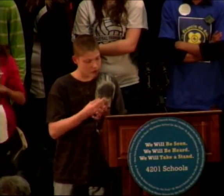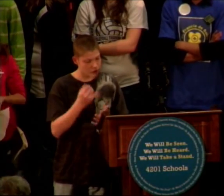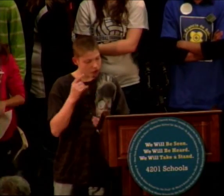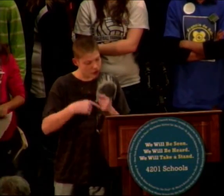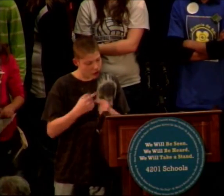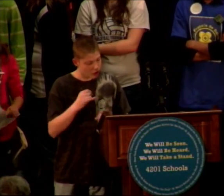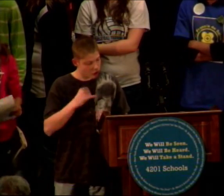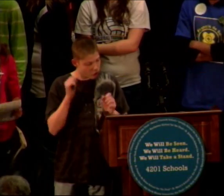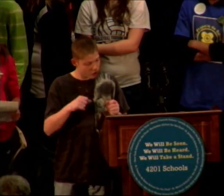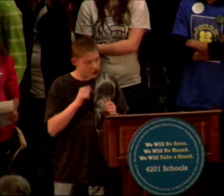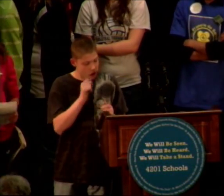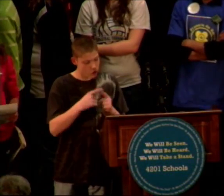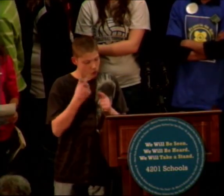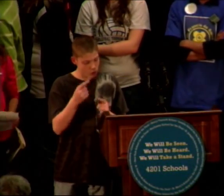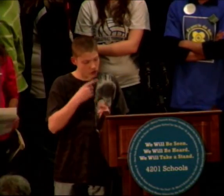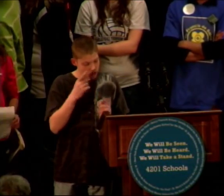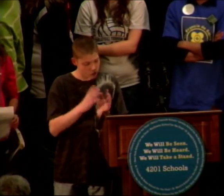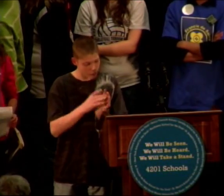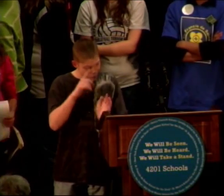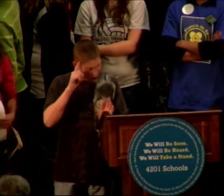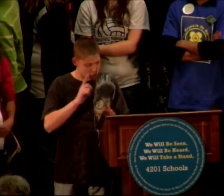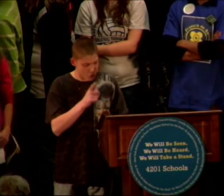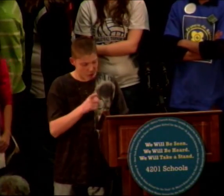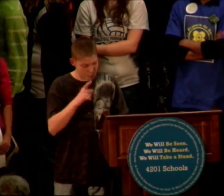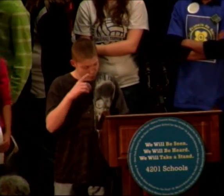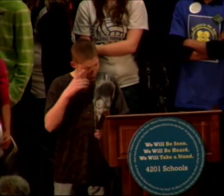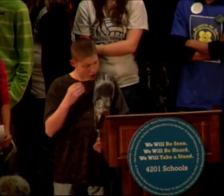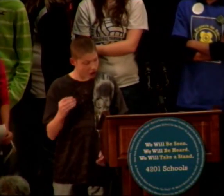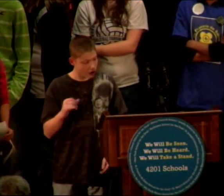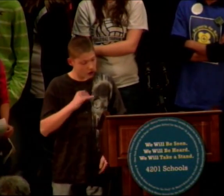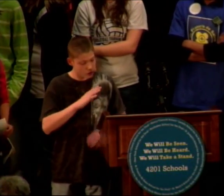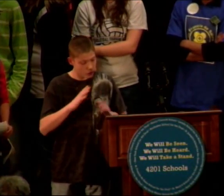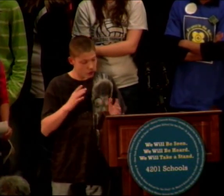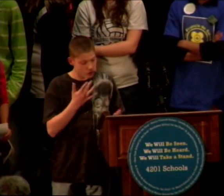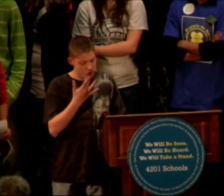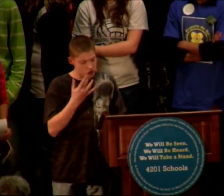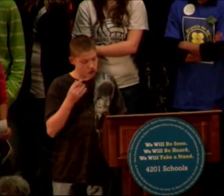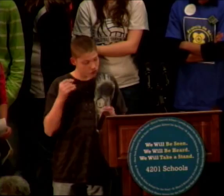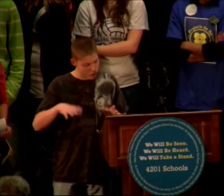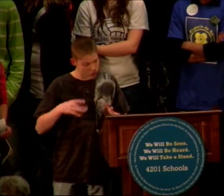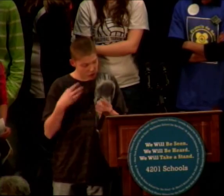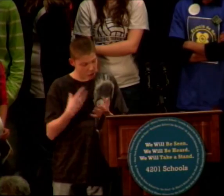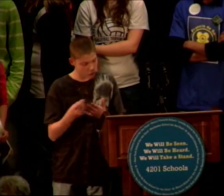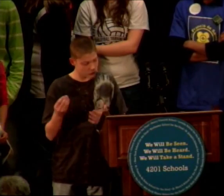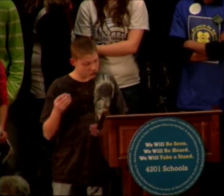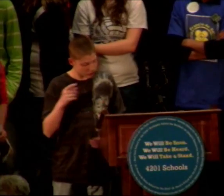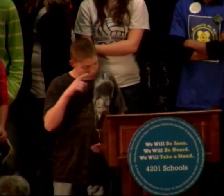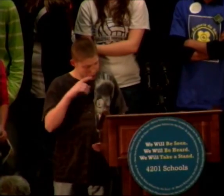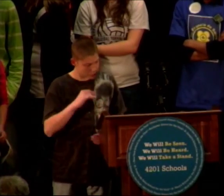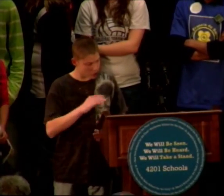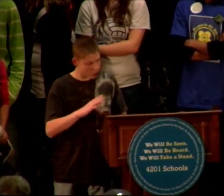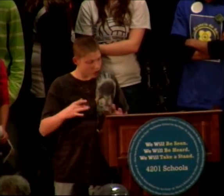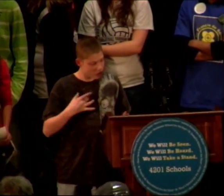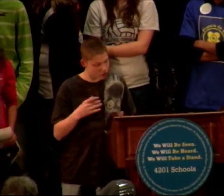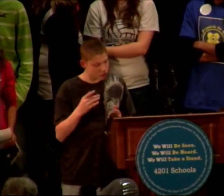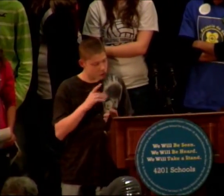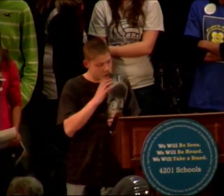school budget, then I won't go to public schools for sure. And I don't want to drop out.